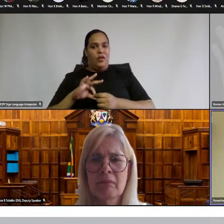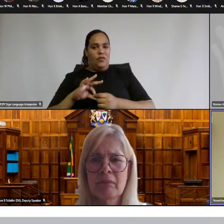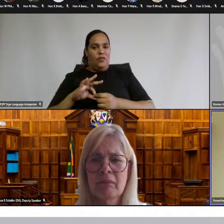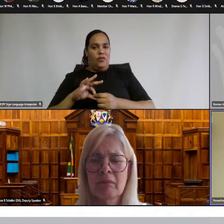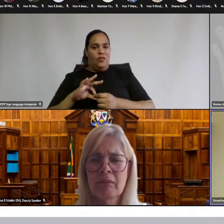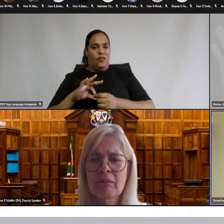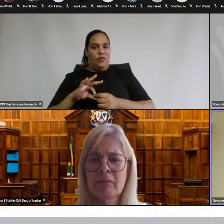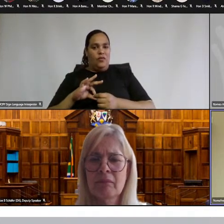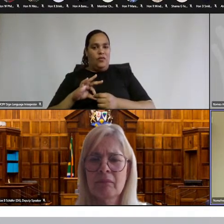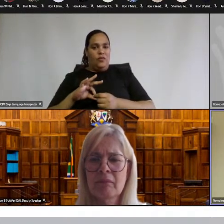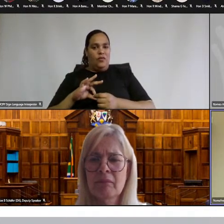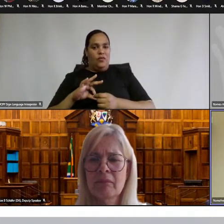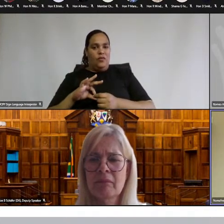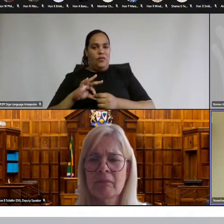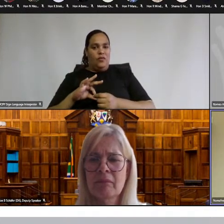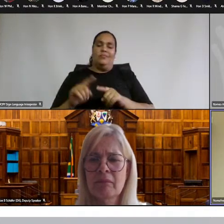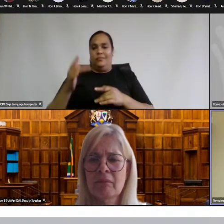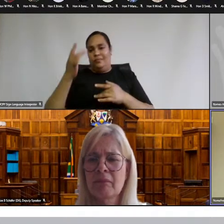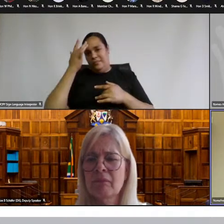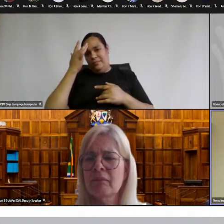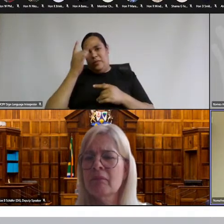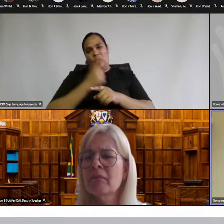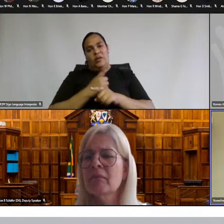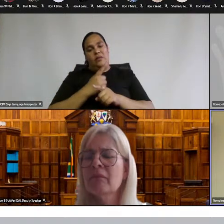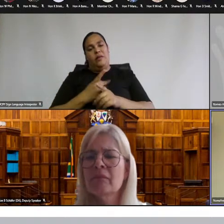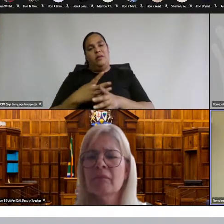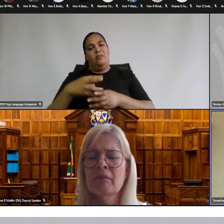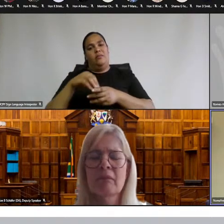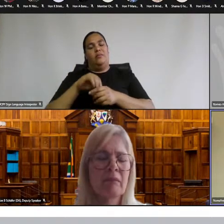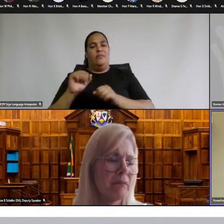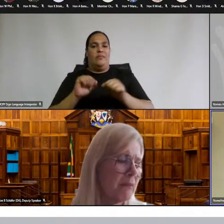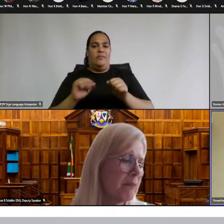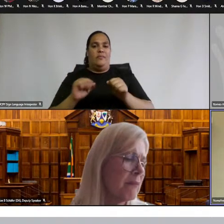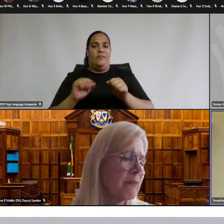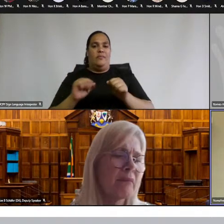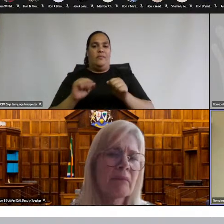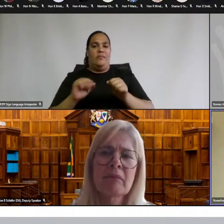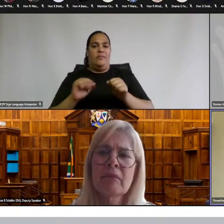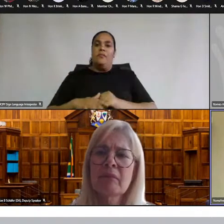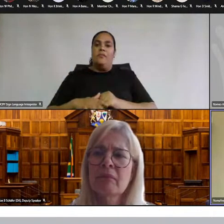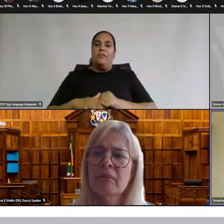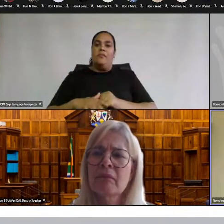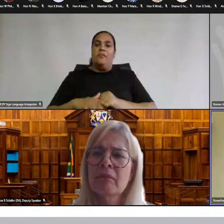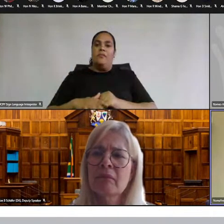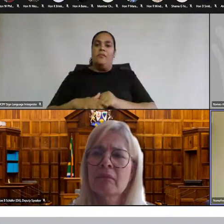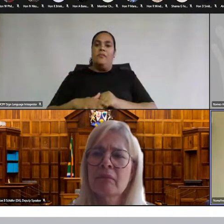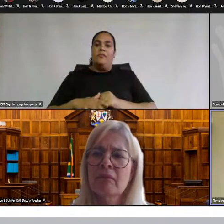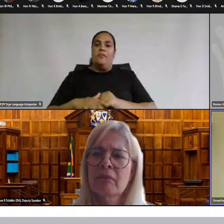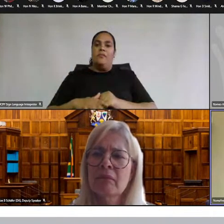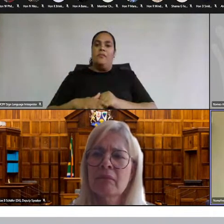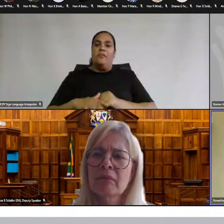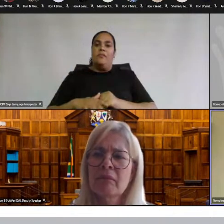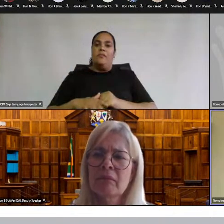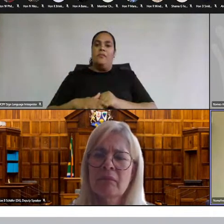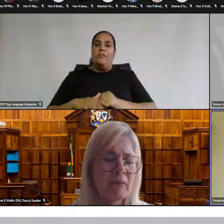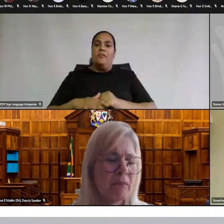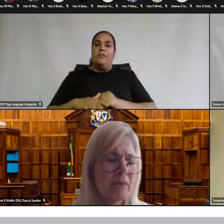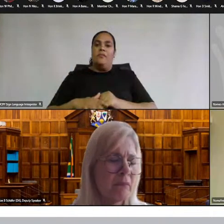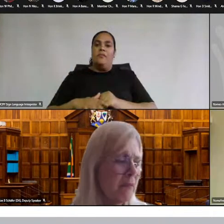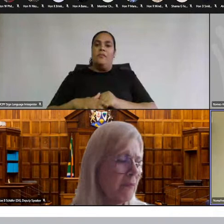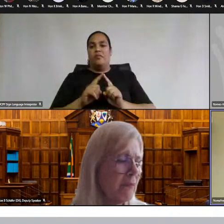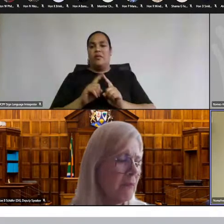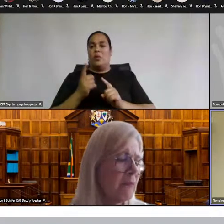respond accordingly to various disciplines in regard to that space. Member Brengesi, in regard to AFDAC, I responded to